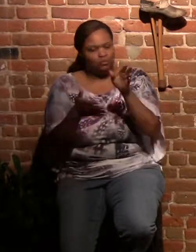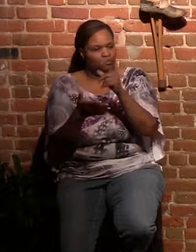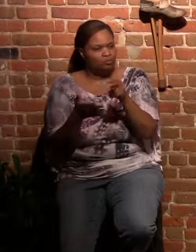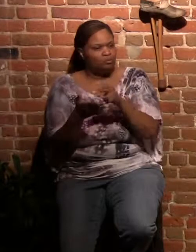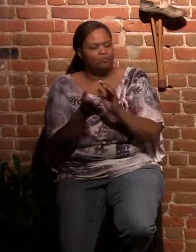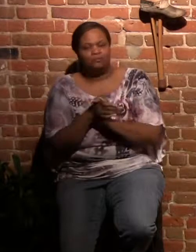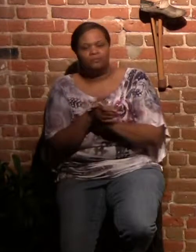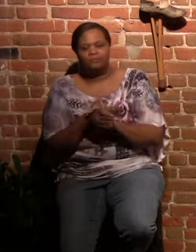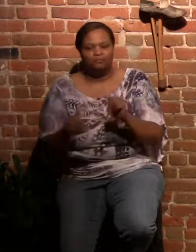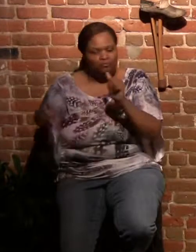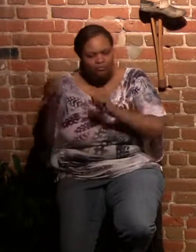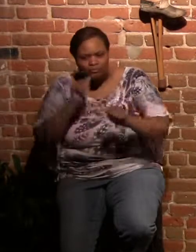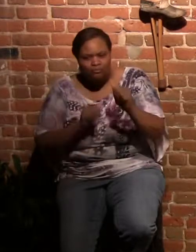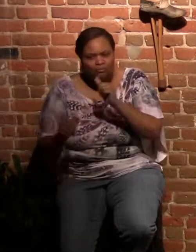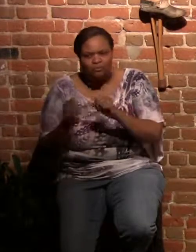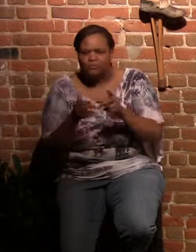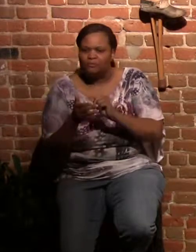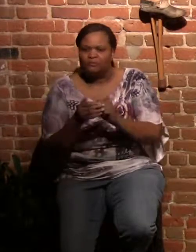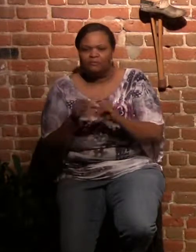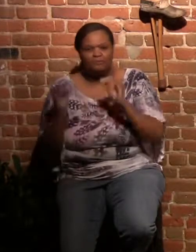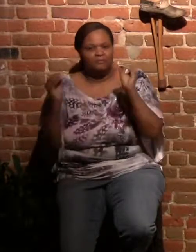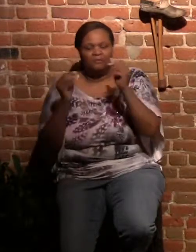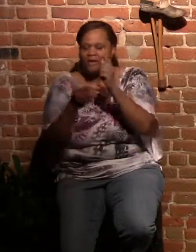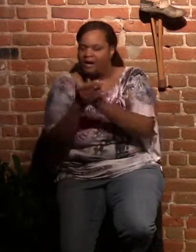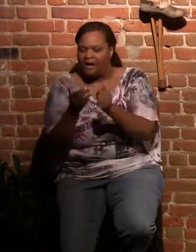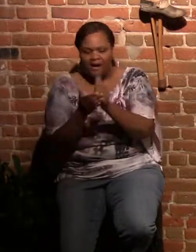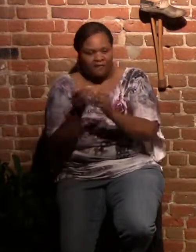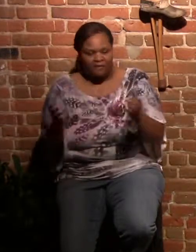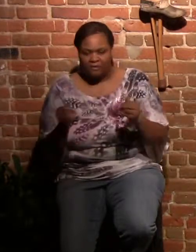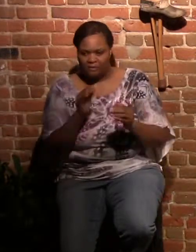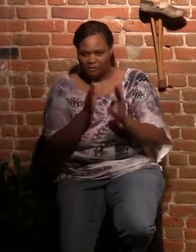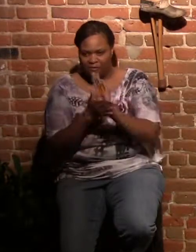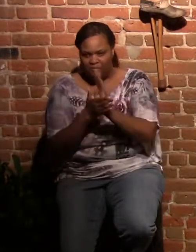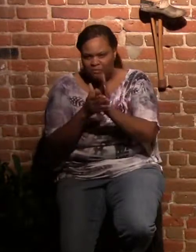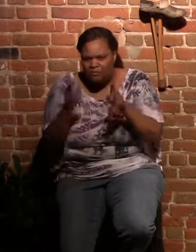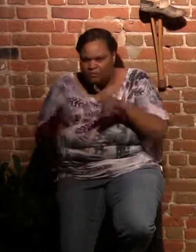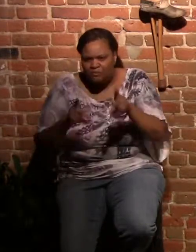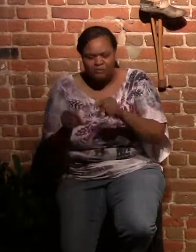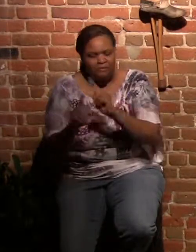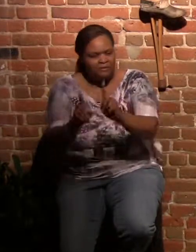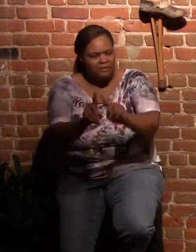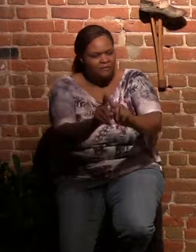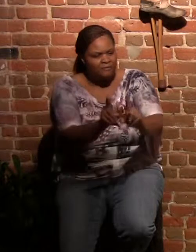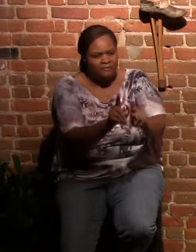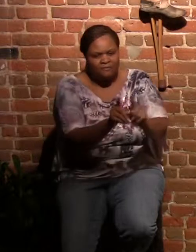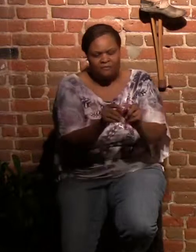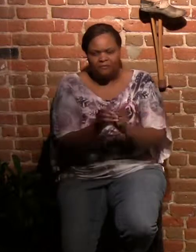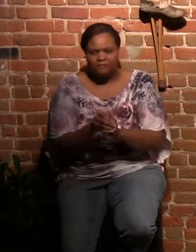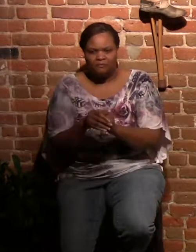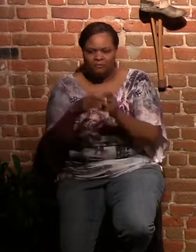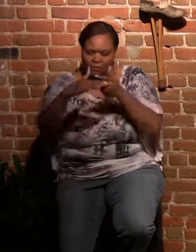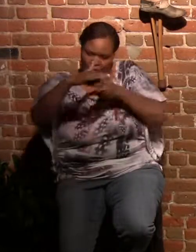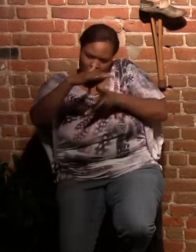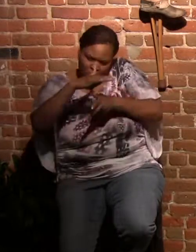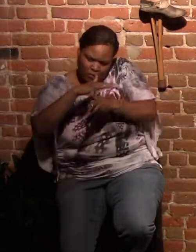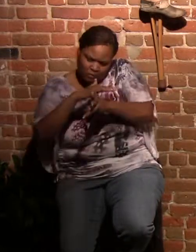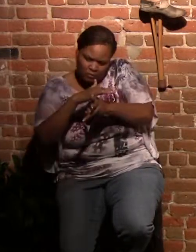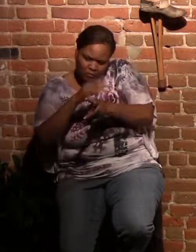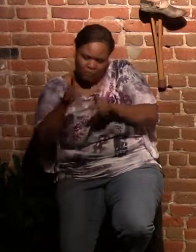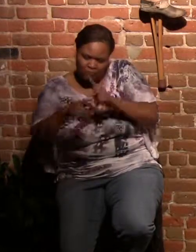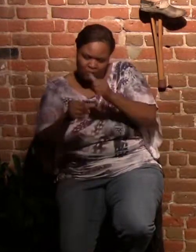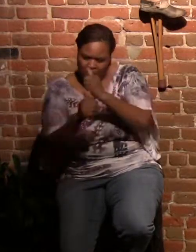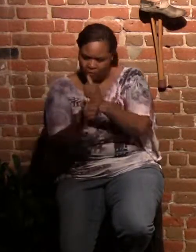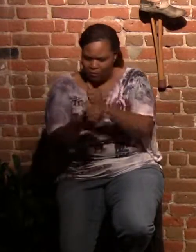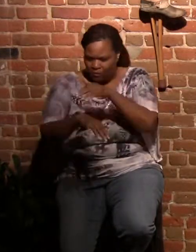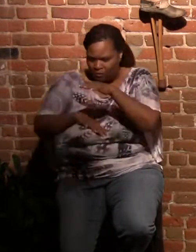technology, scientists, entrepreneurs, educators, marketing people, business people of all stripes, garage tinkerers, people that